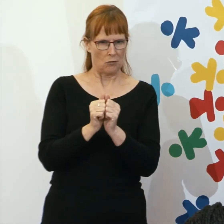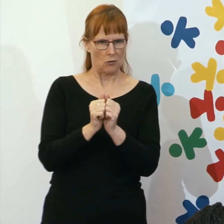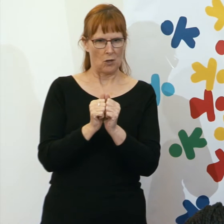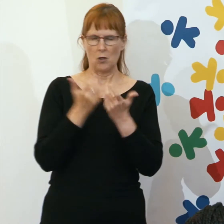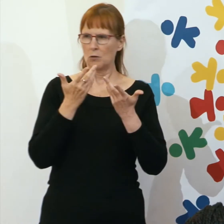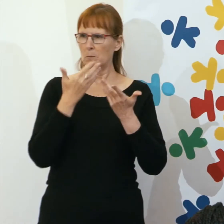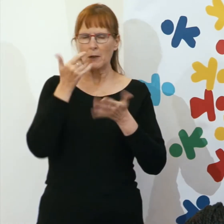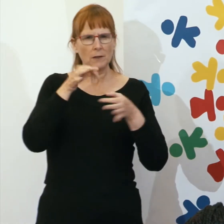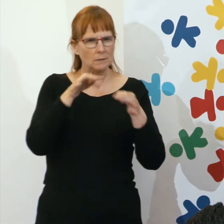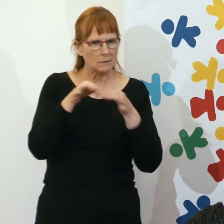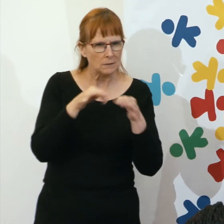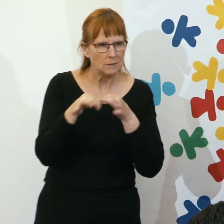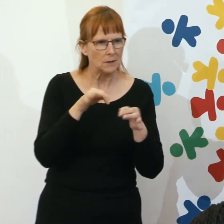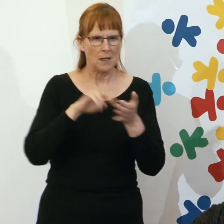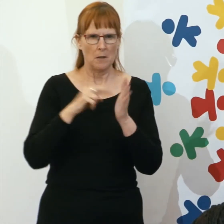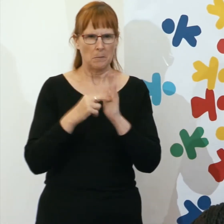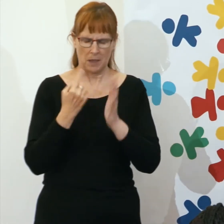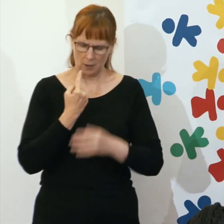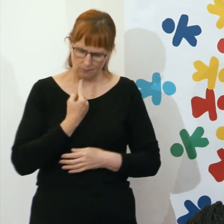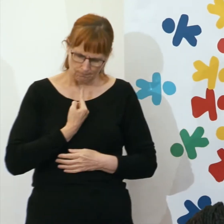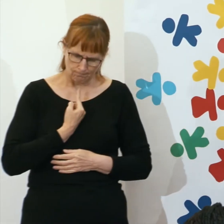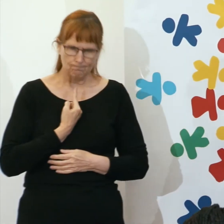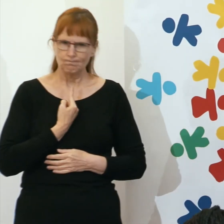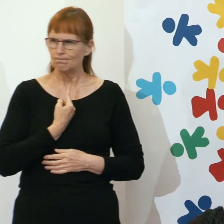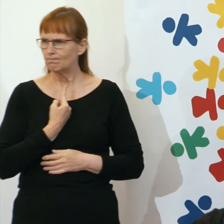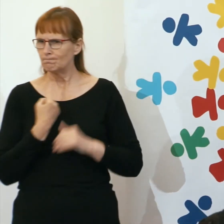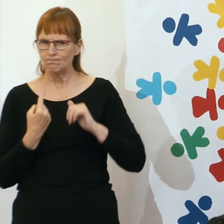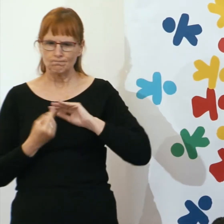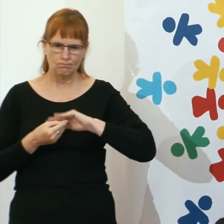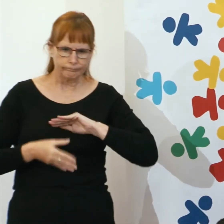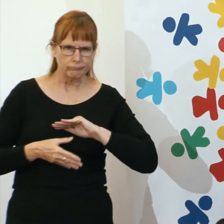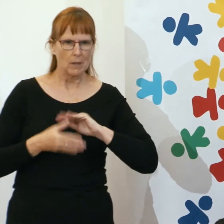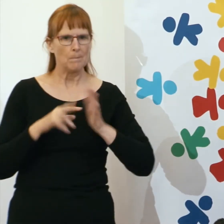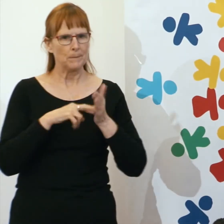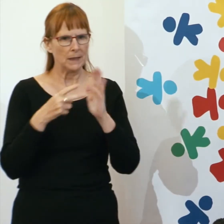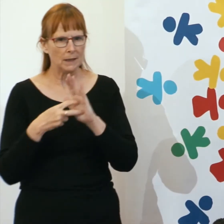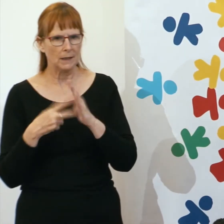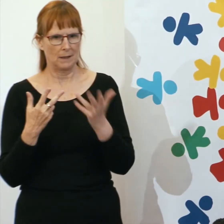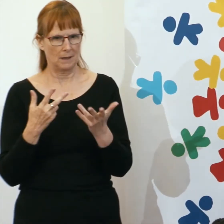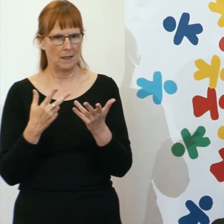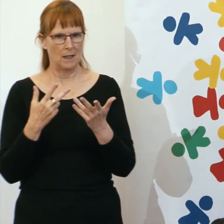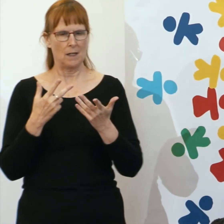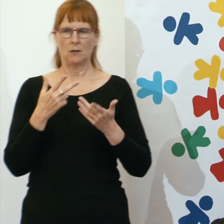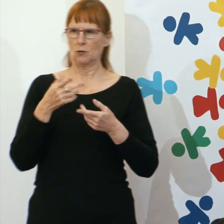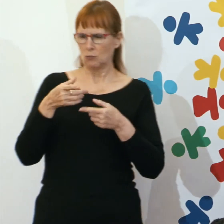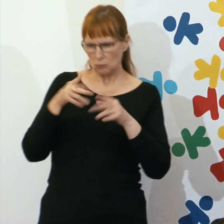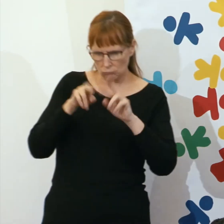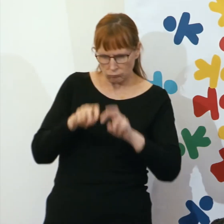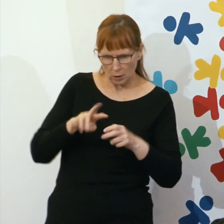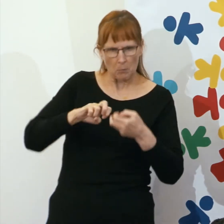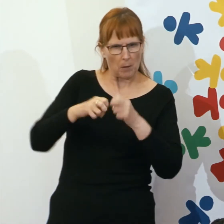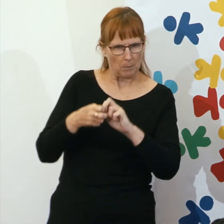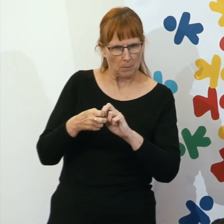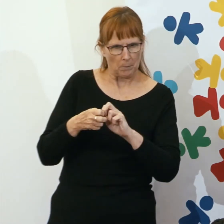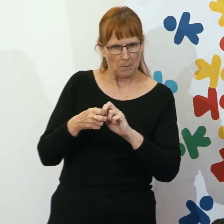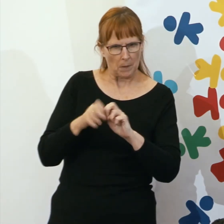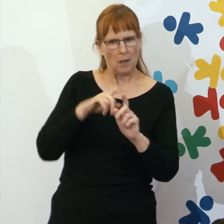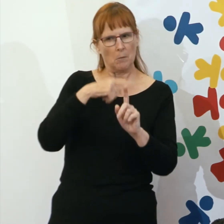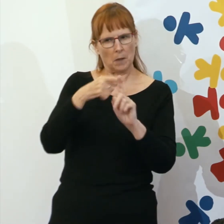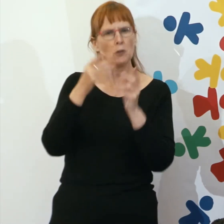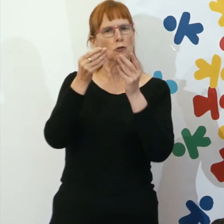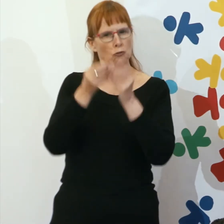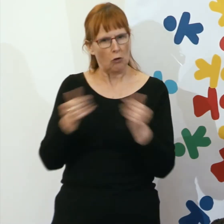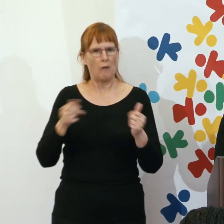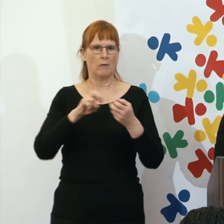better explain, confront, advocate around, and ultimately overcome the problem of social isolation.